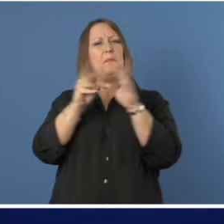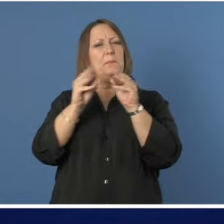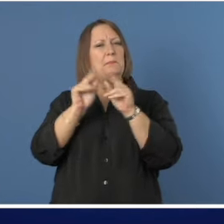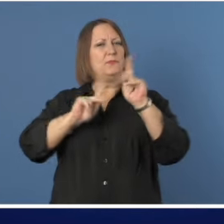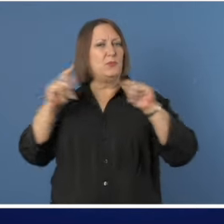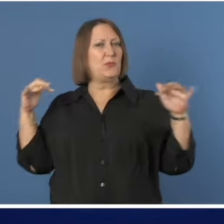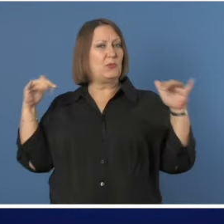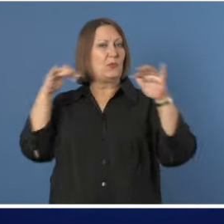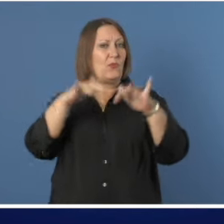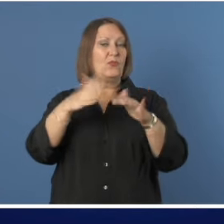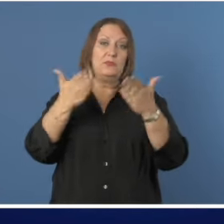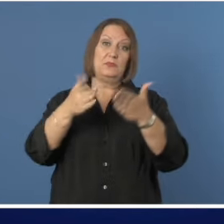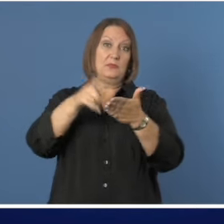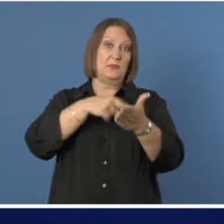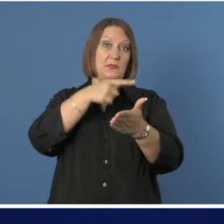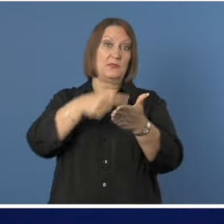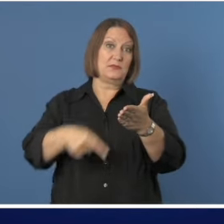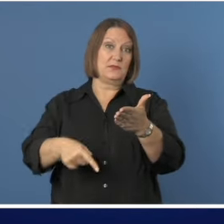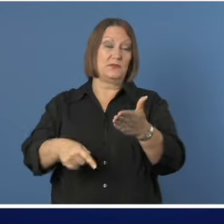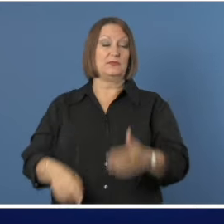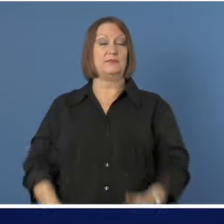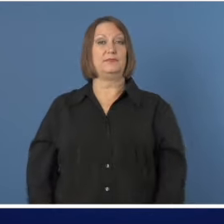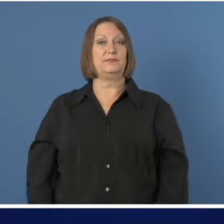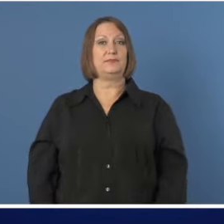Canceling public gatherings.